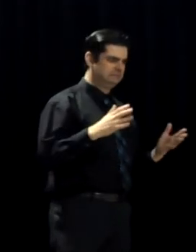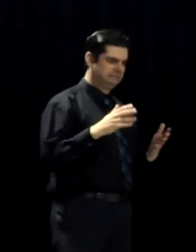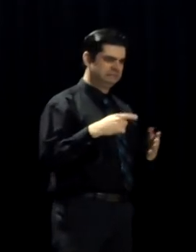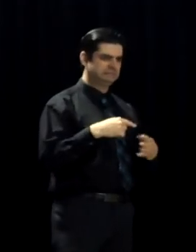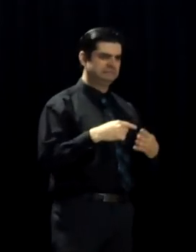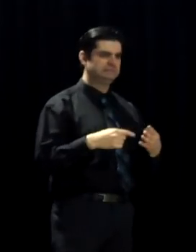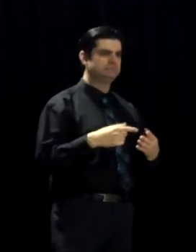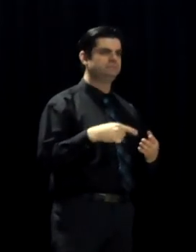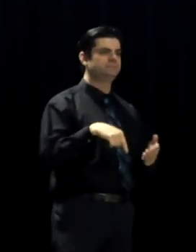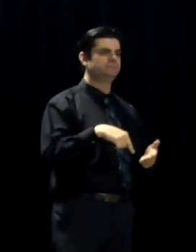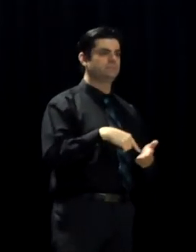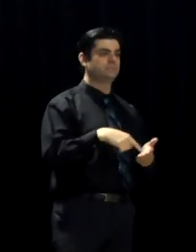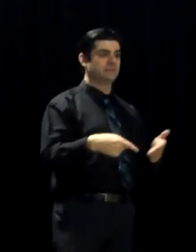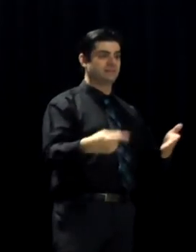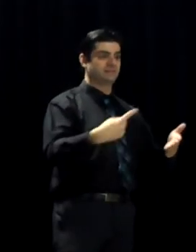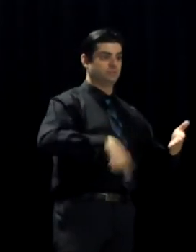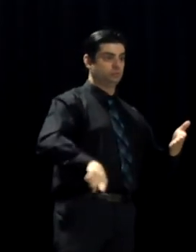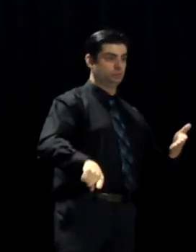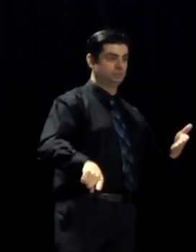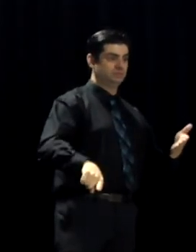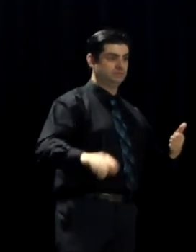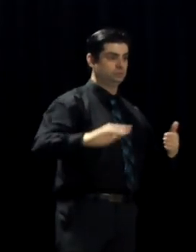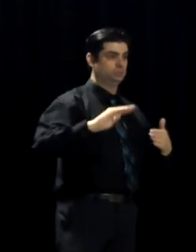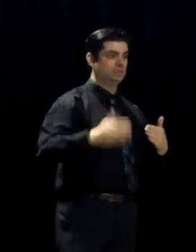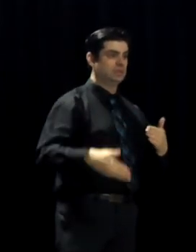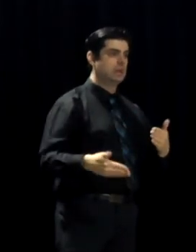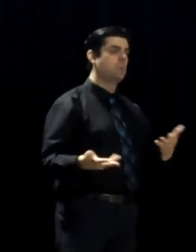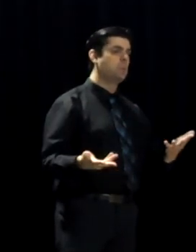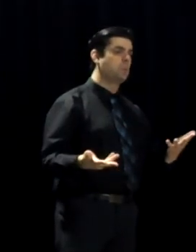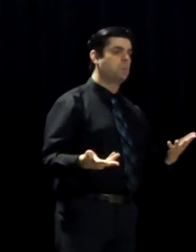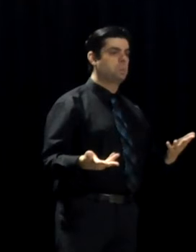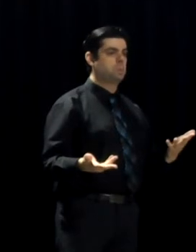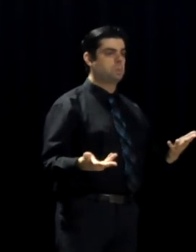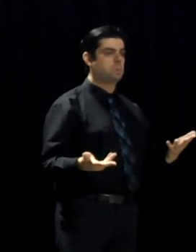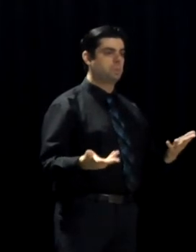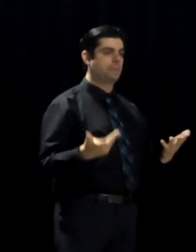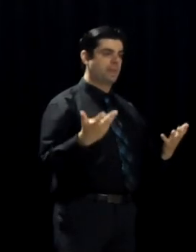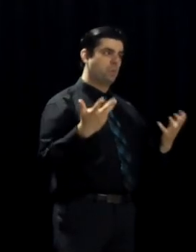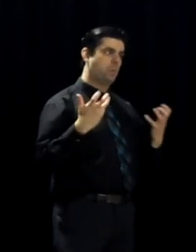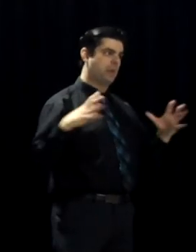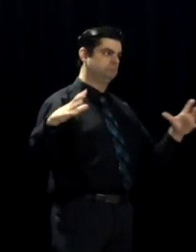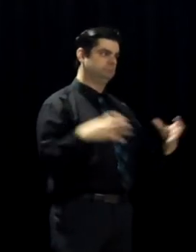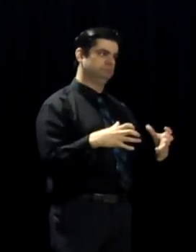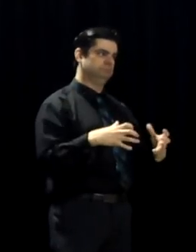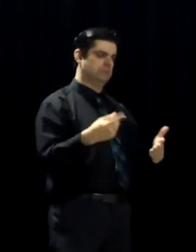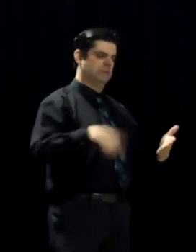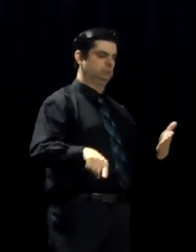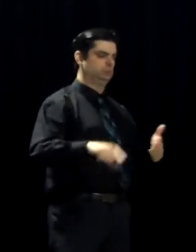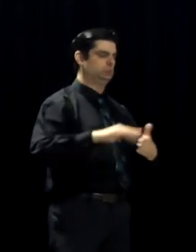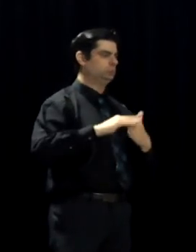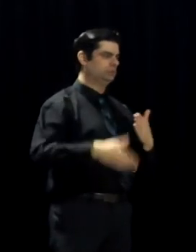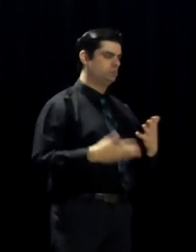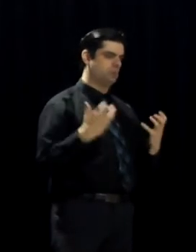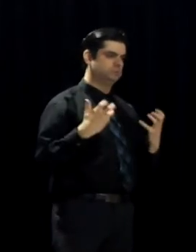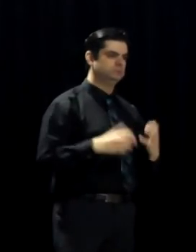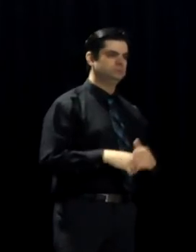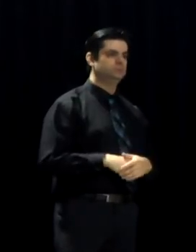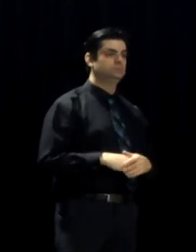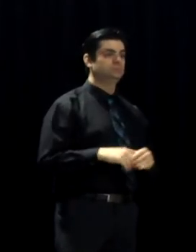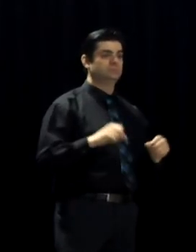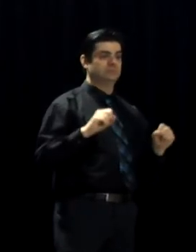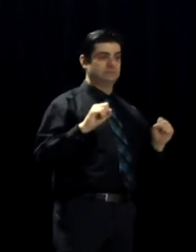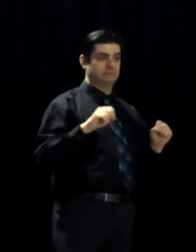next weekend, it's out there. We can do this. We can do this safely, and we can use common sense. Let's try to get it